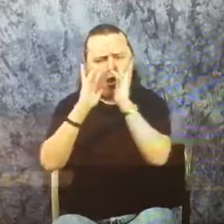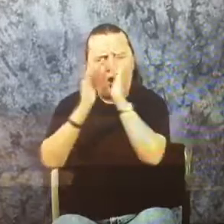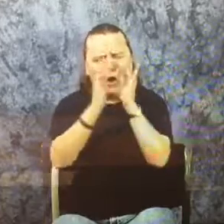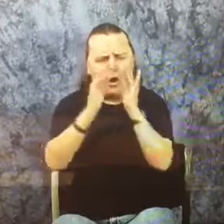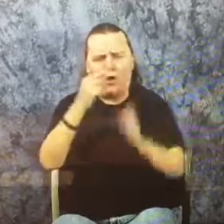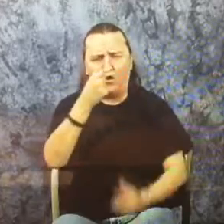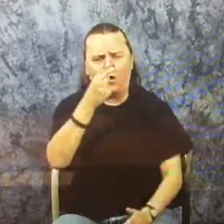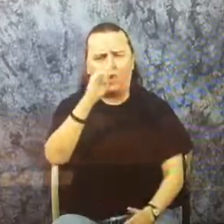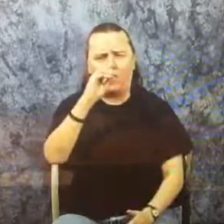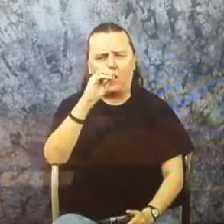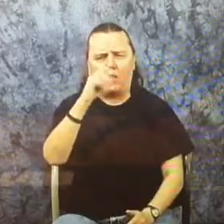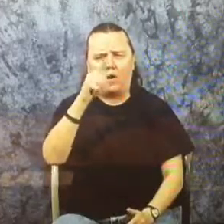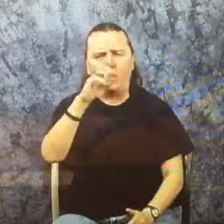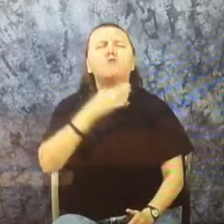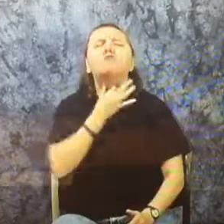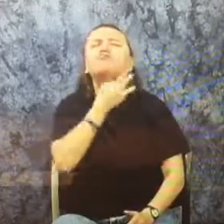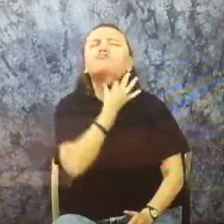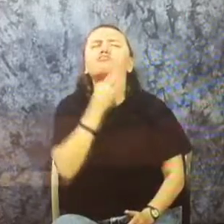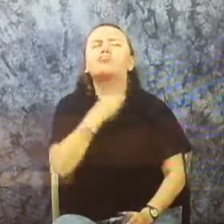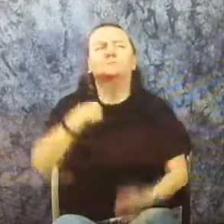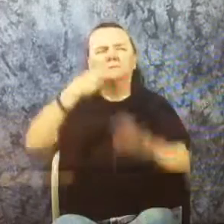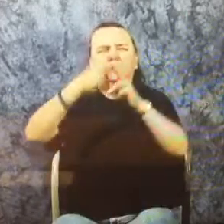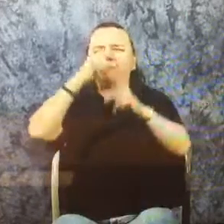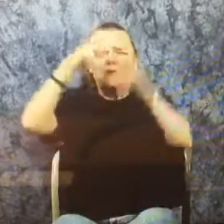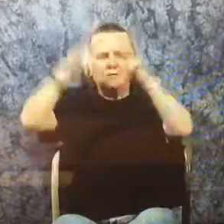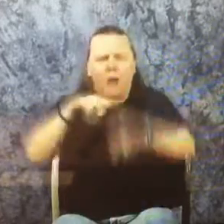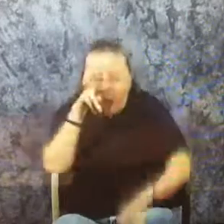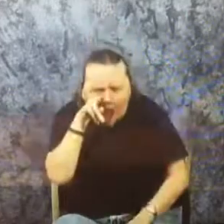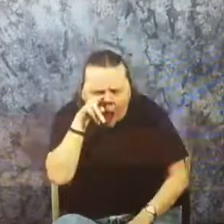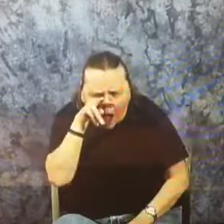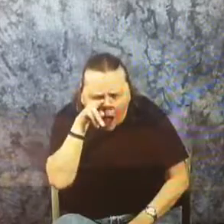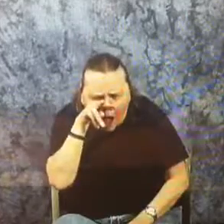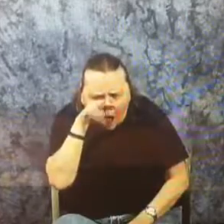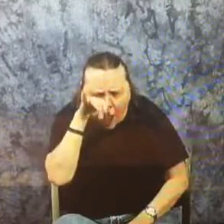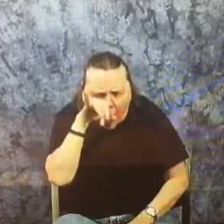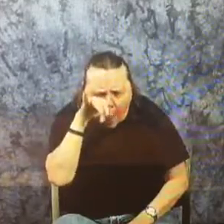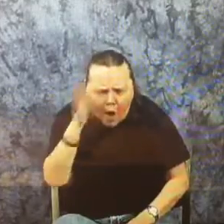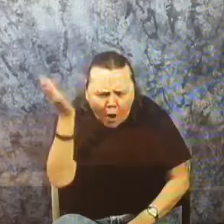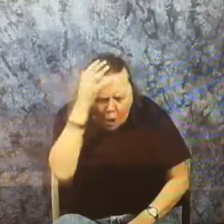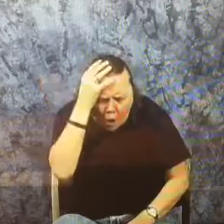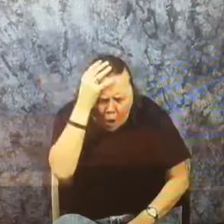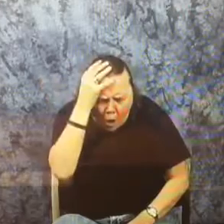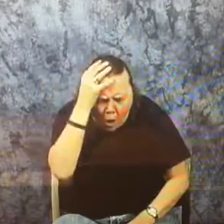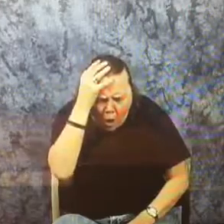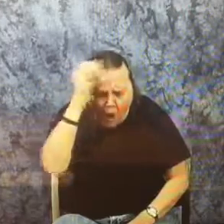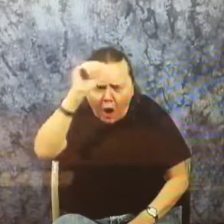you look online. I was just curious about different people on Google,